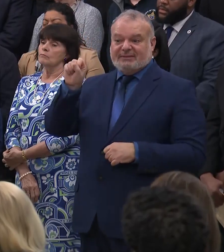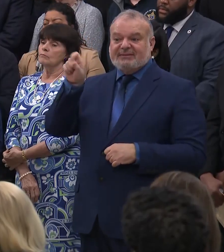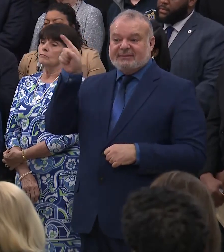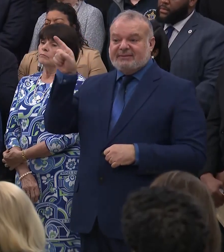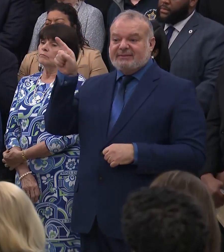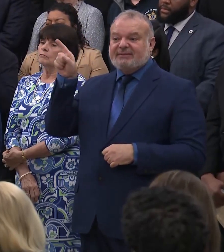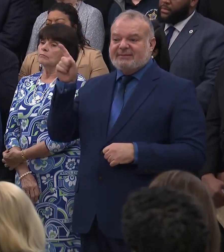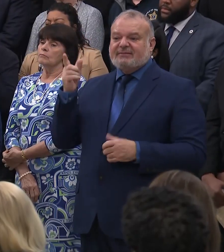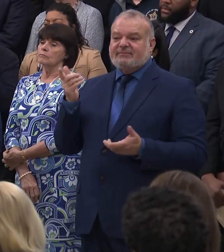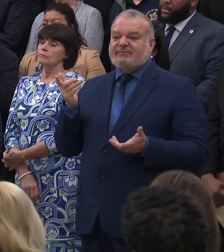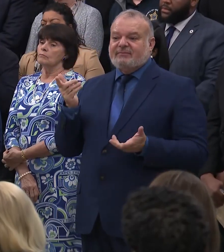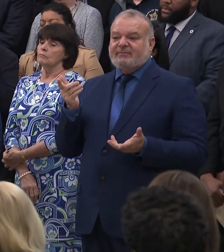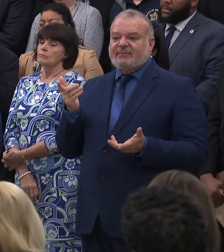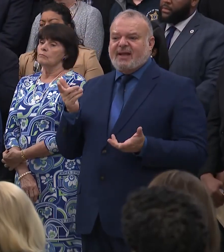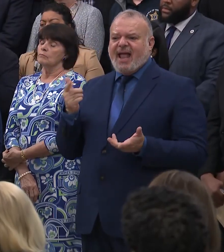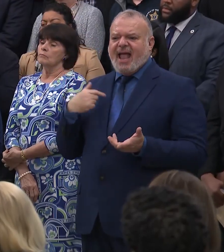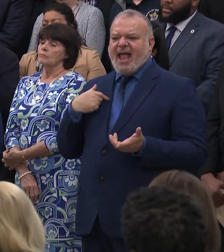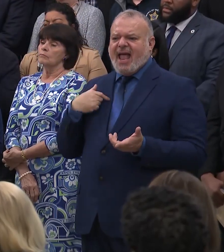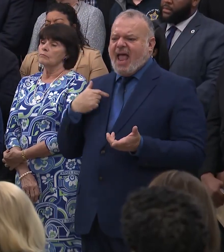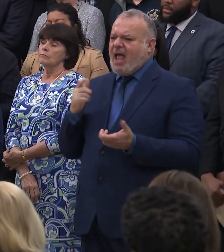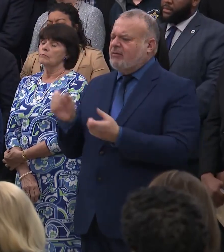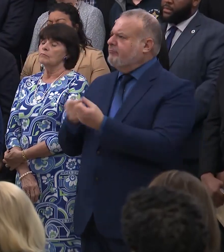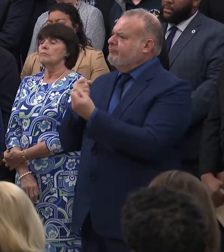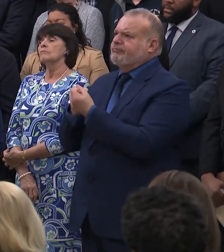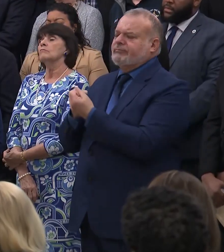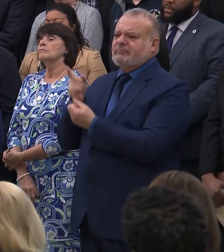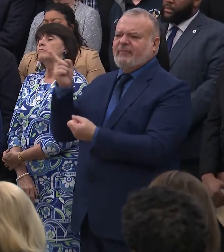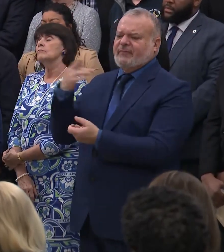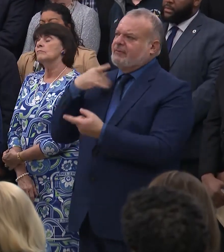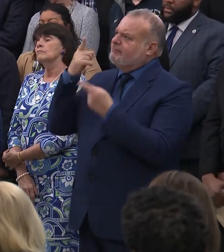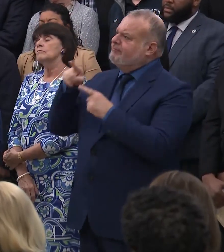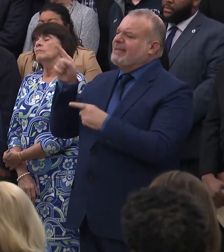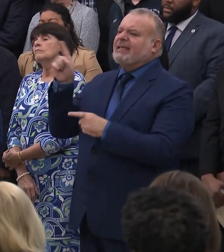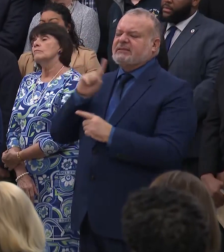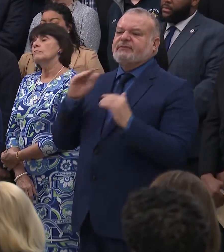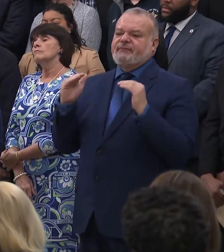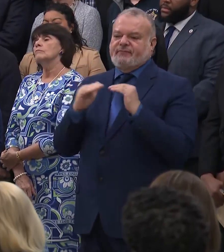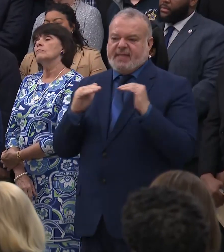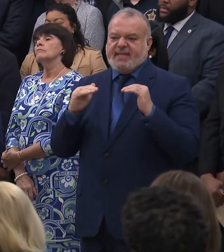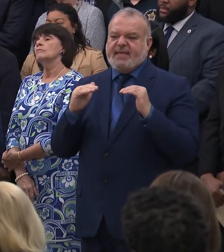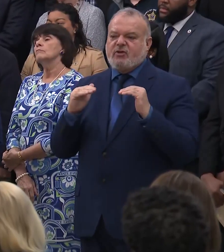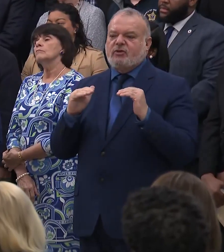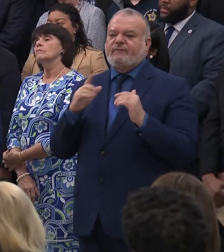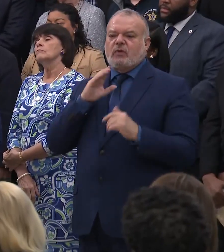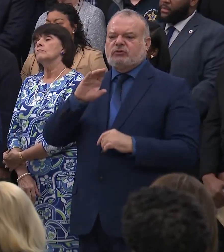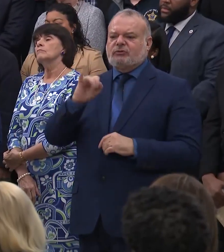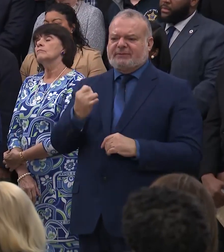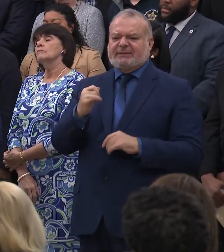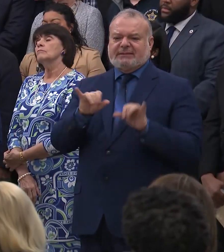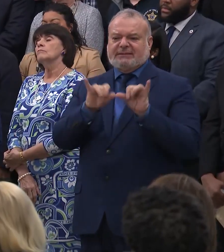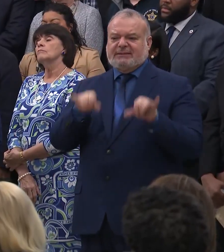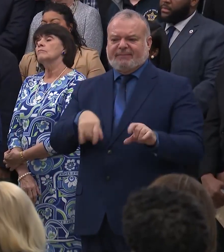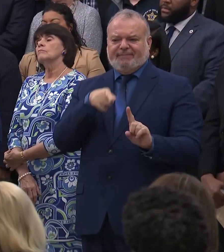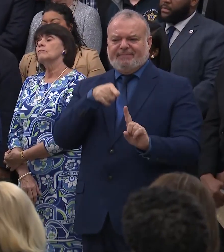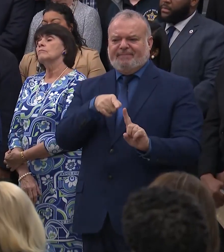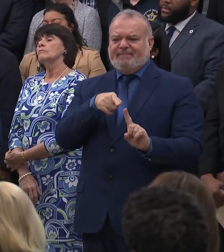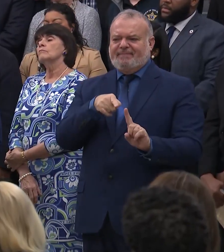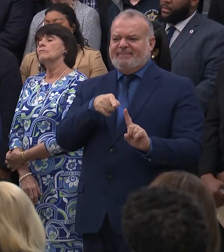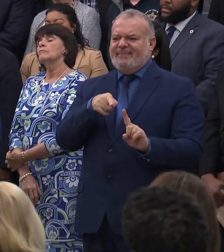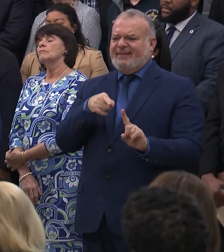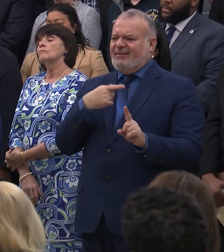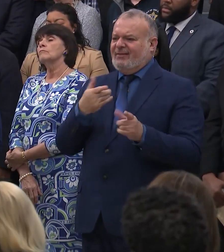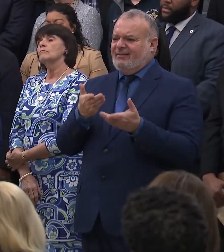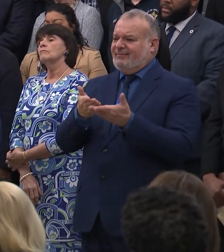and justice and equity, not just in our criminal justice system, but across the board when it comes to government. And we'll continue to look